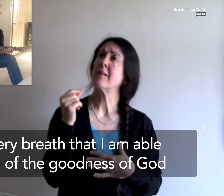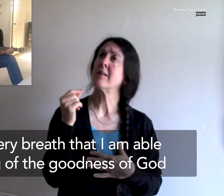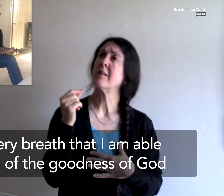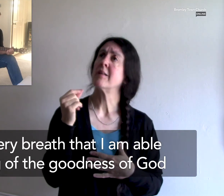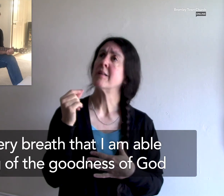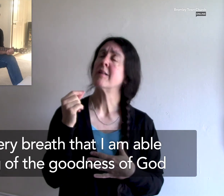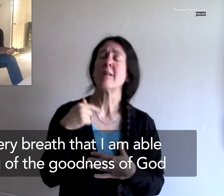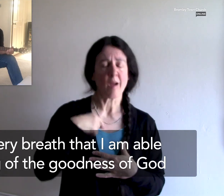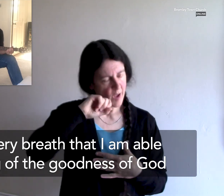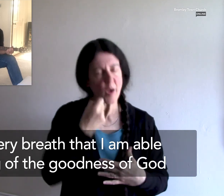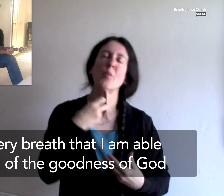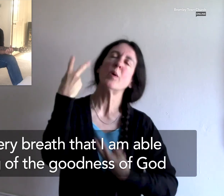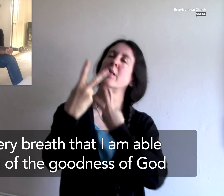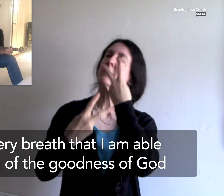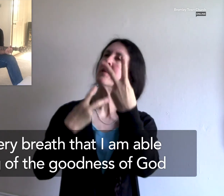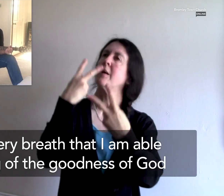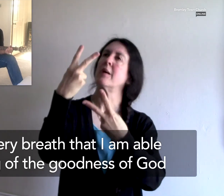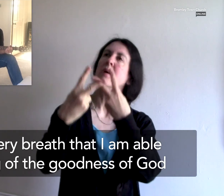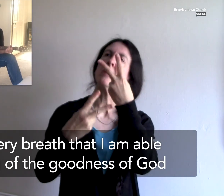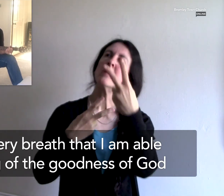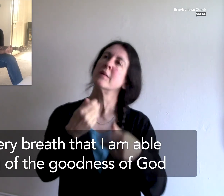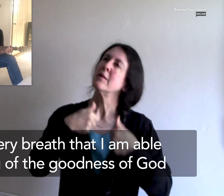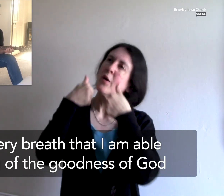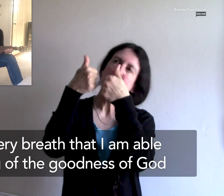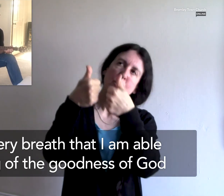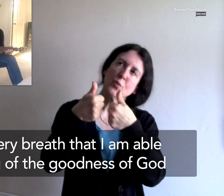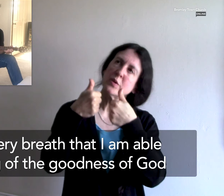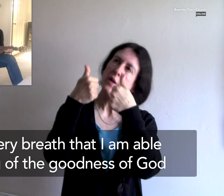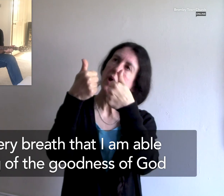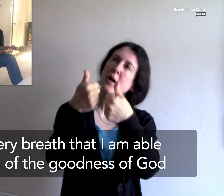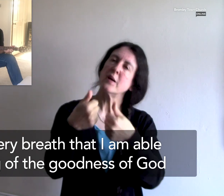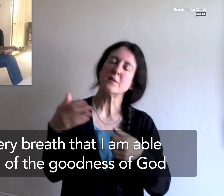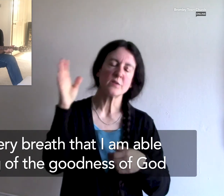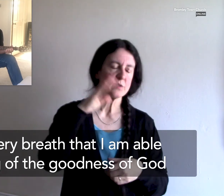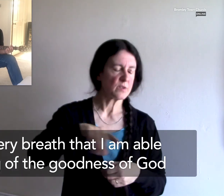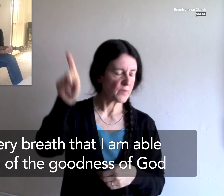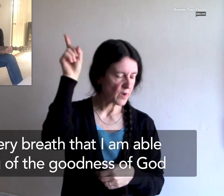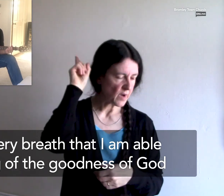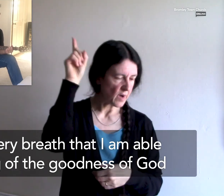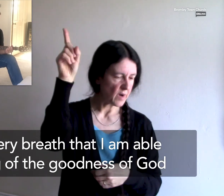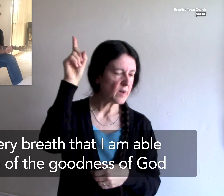The goodness.